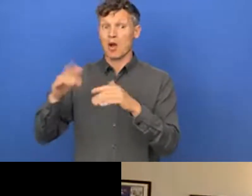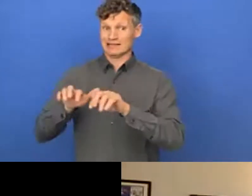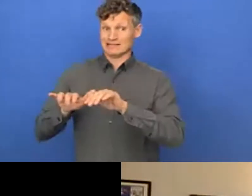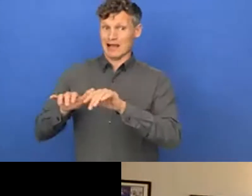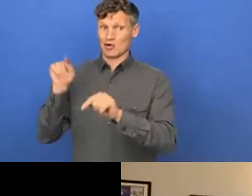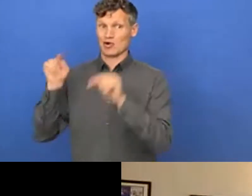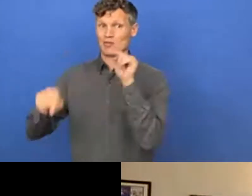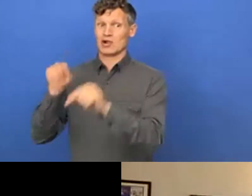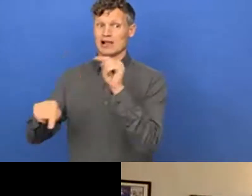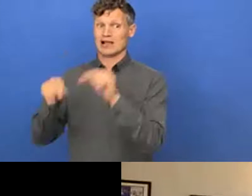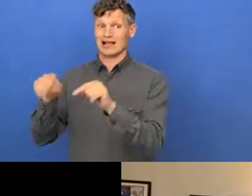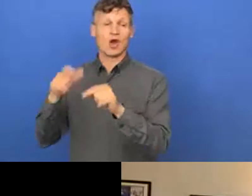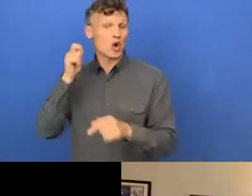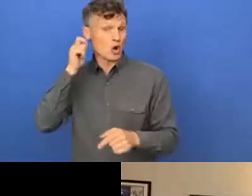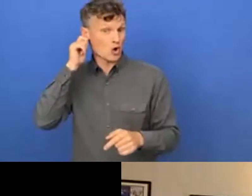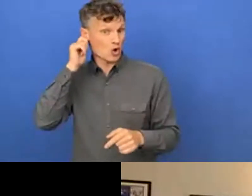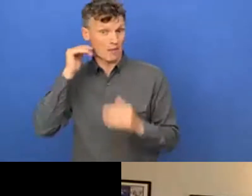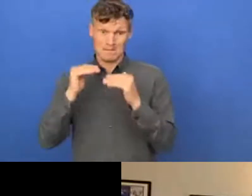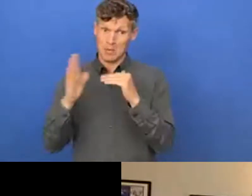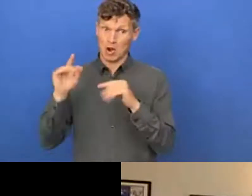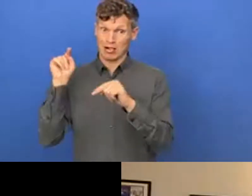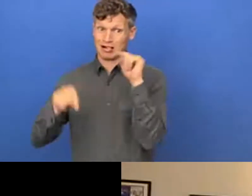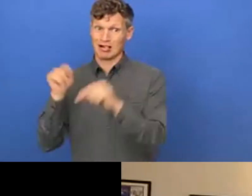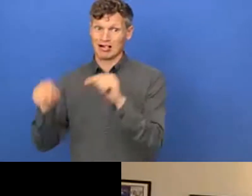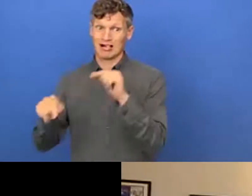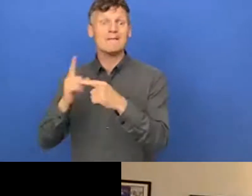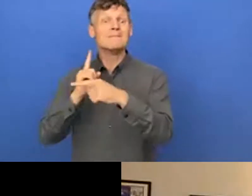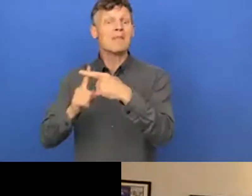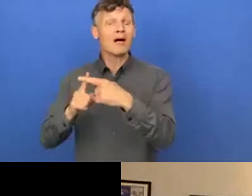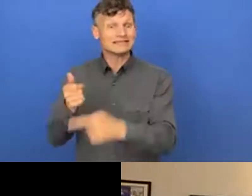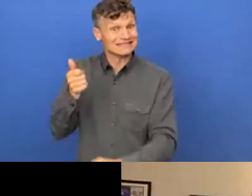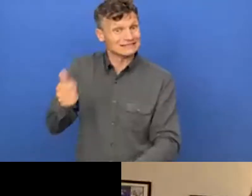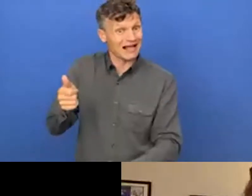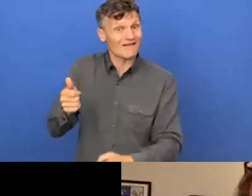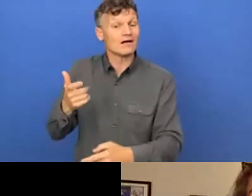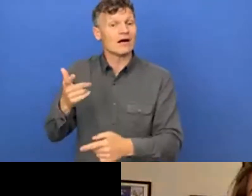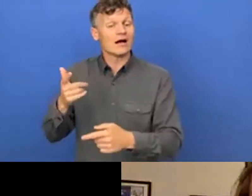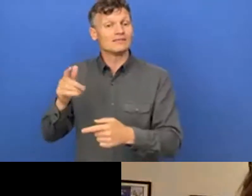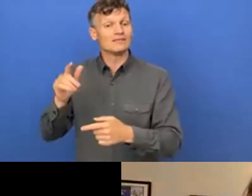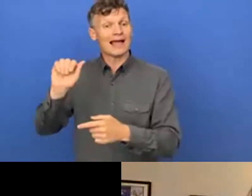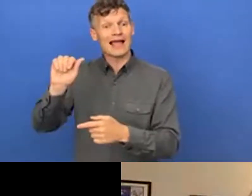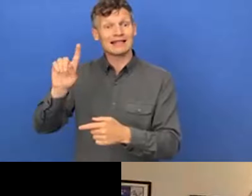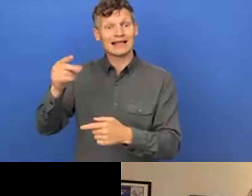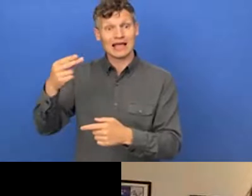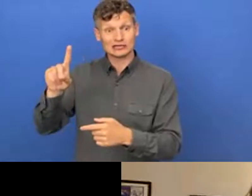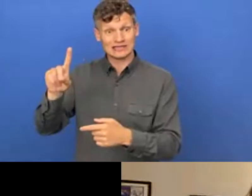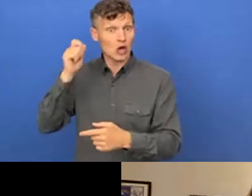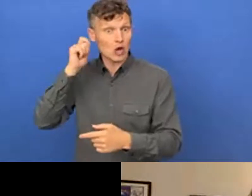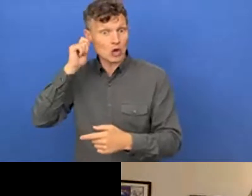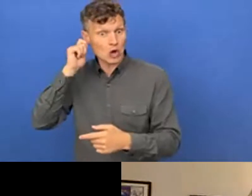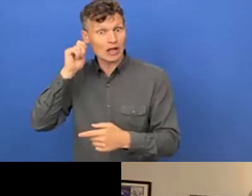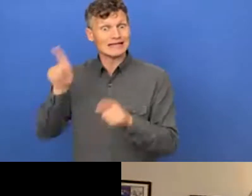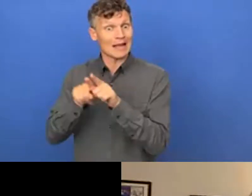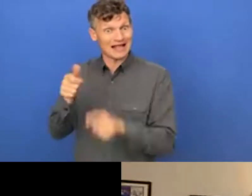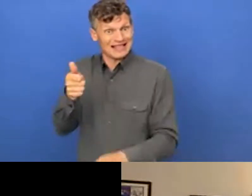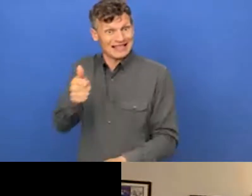to be victims, but also the most likely to be perpetrators and victims. And so there was another study among college